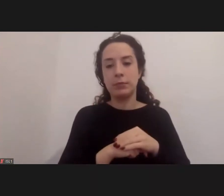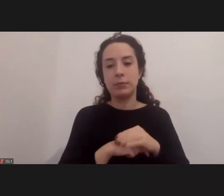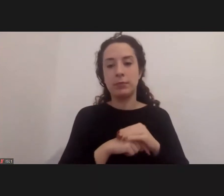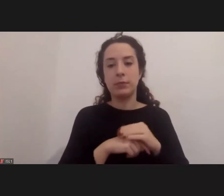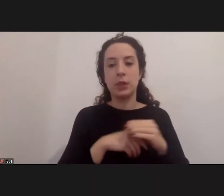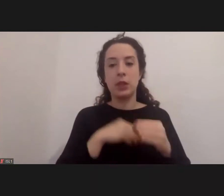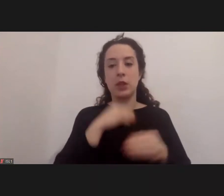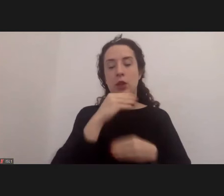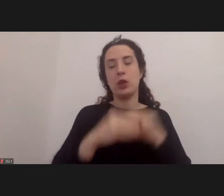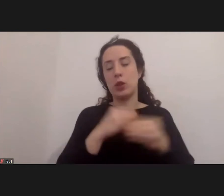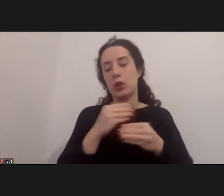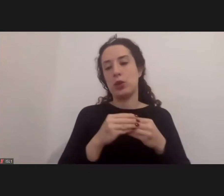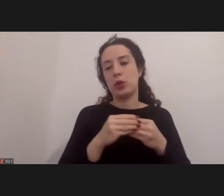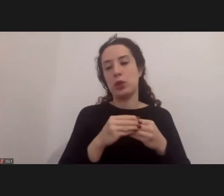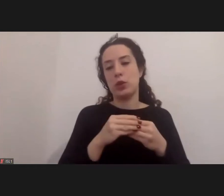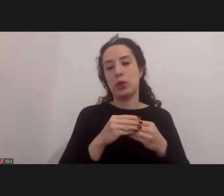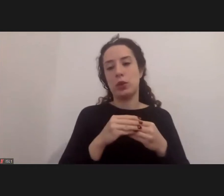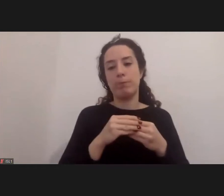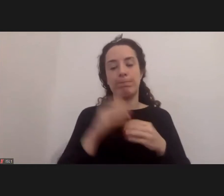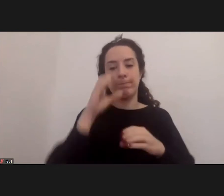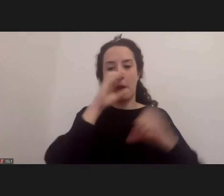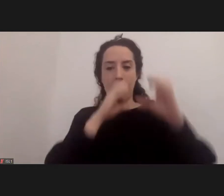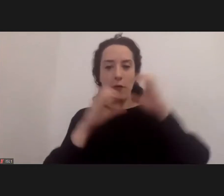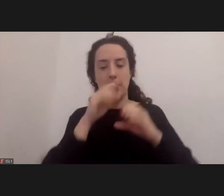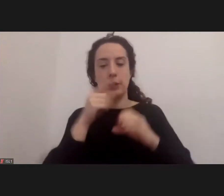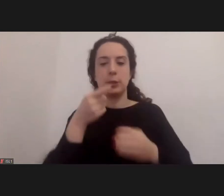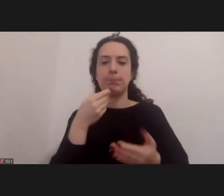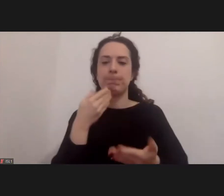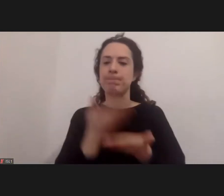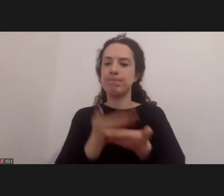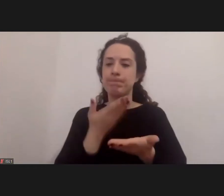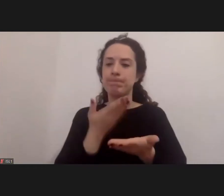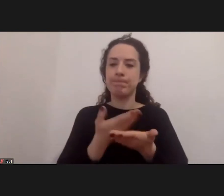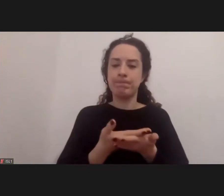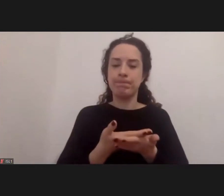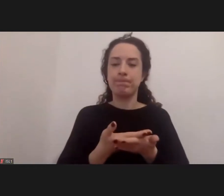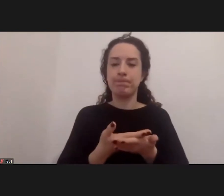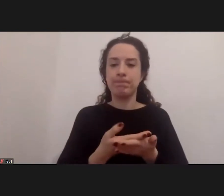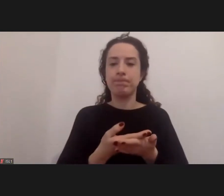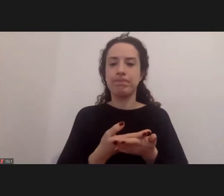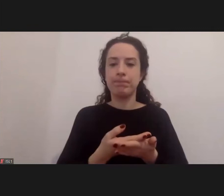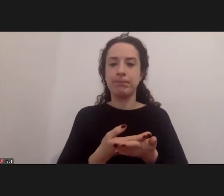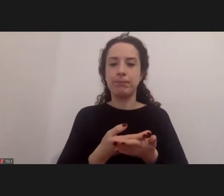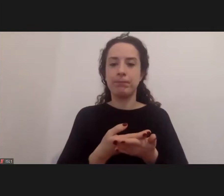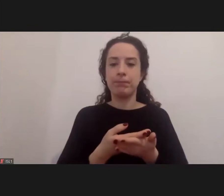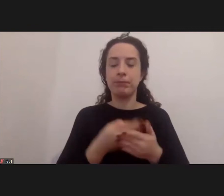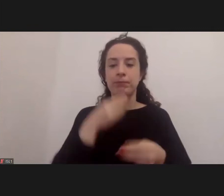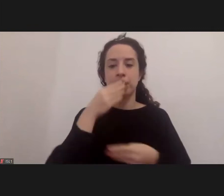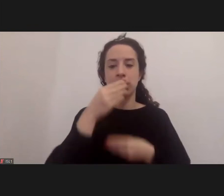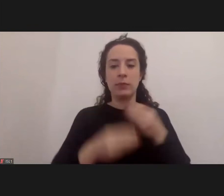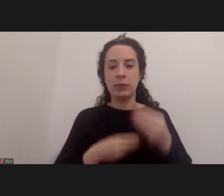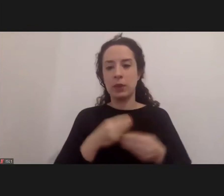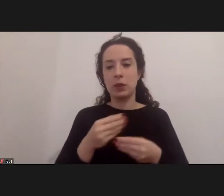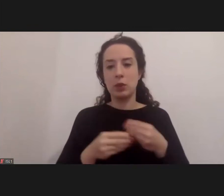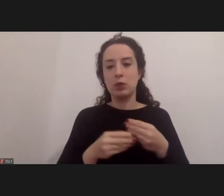funds that require also in many cases the use of or the